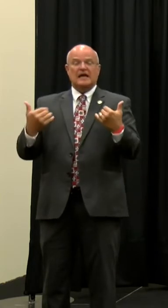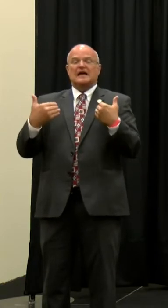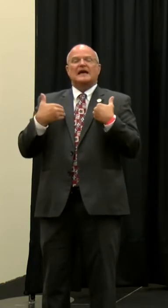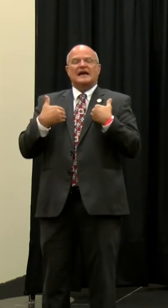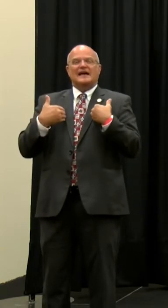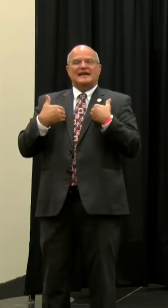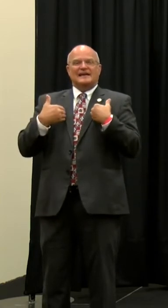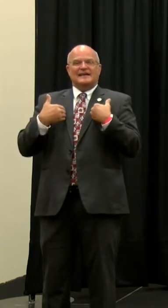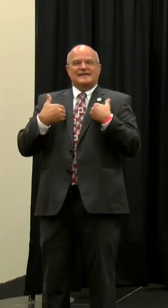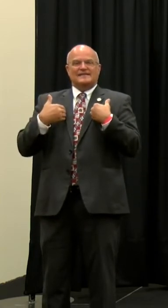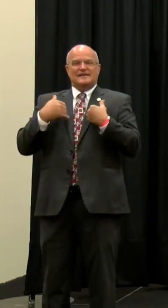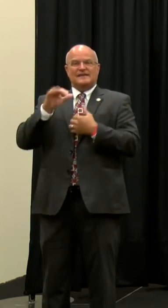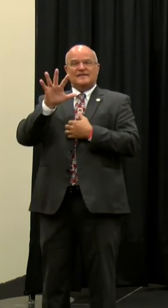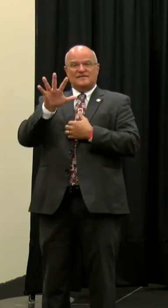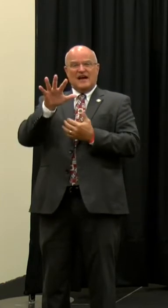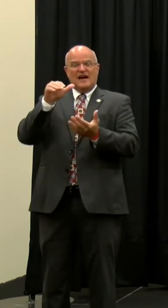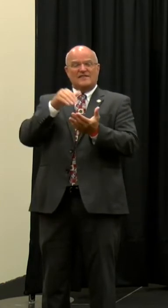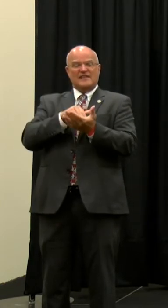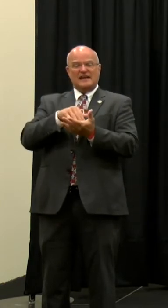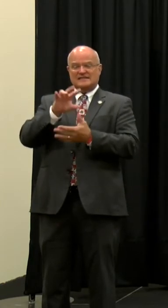have